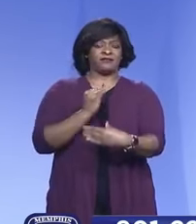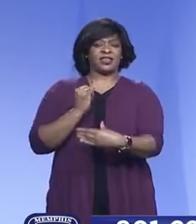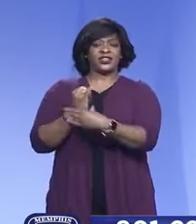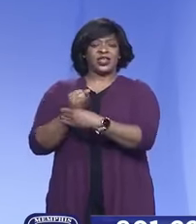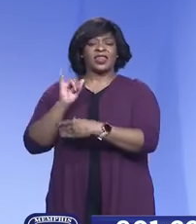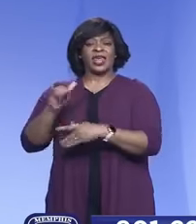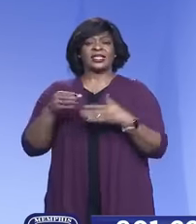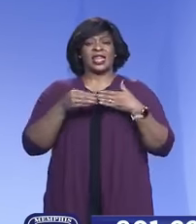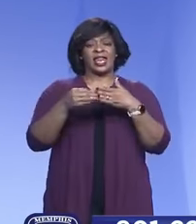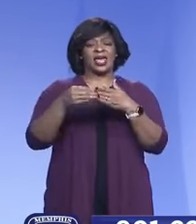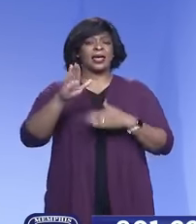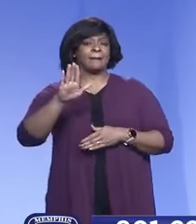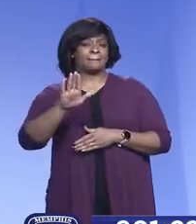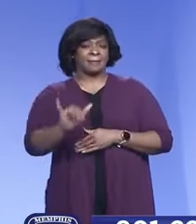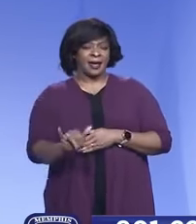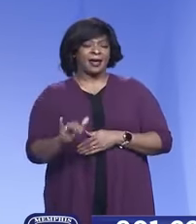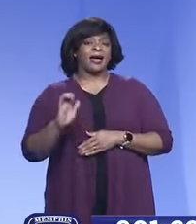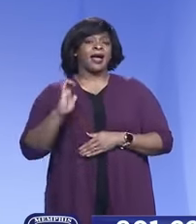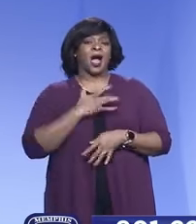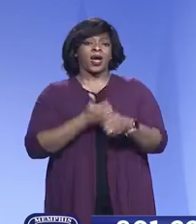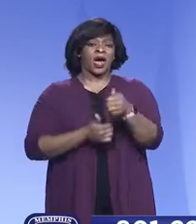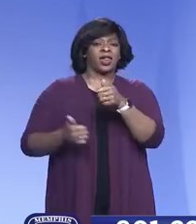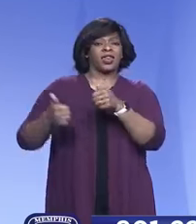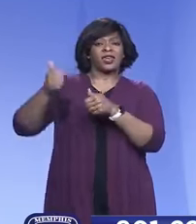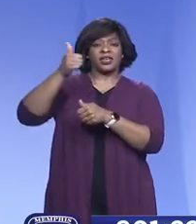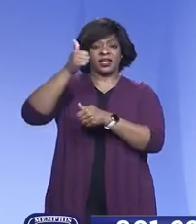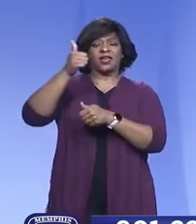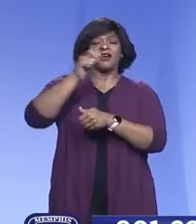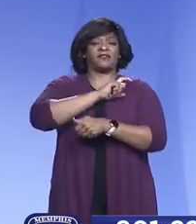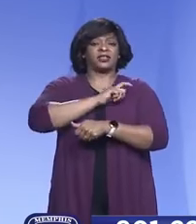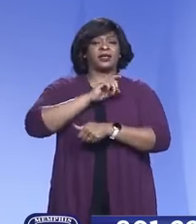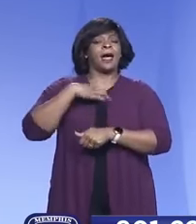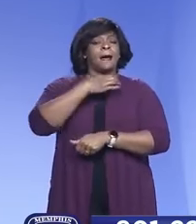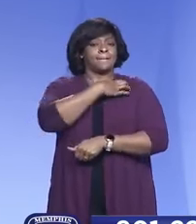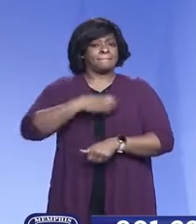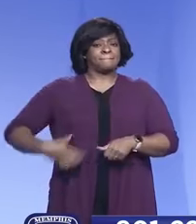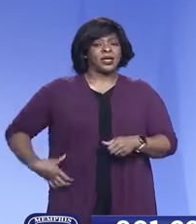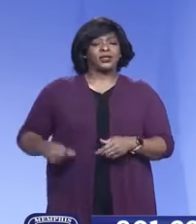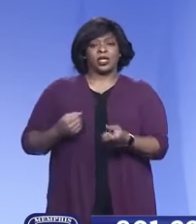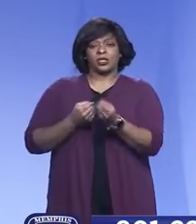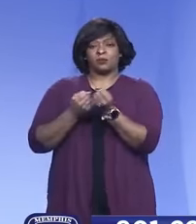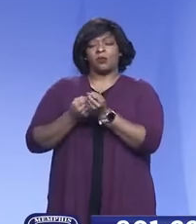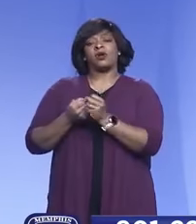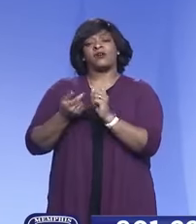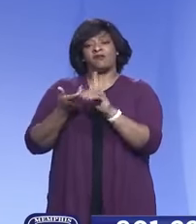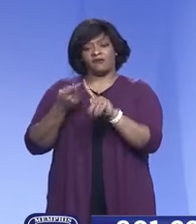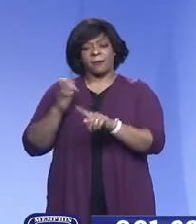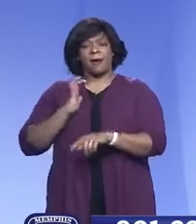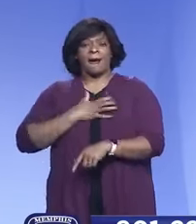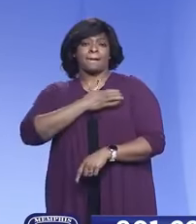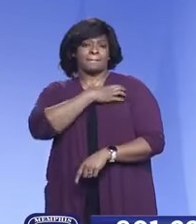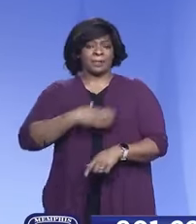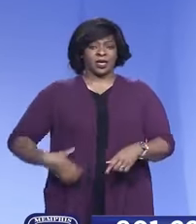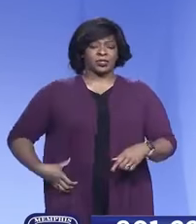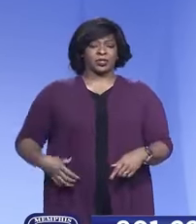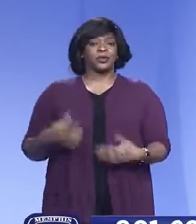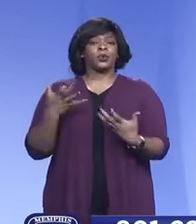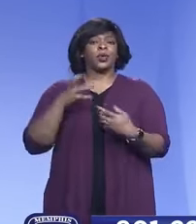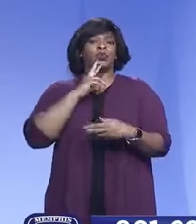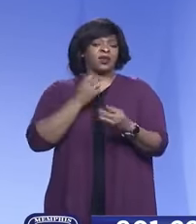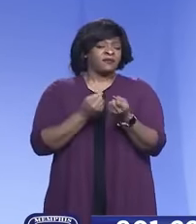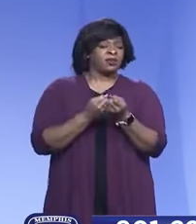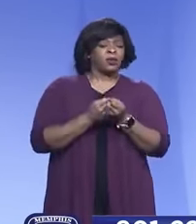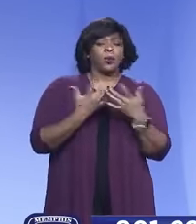are led by our elected officials, particularly our mayors, and supported by our mayors. But I want to reinforce what has